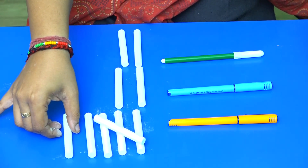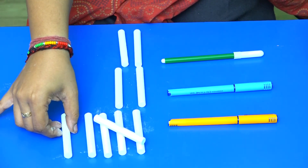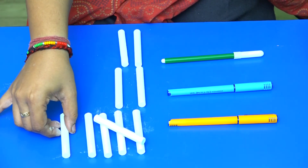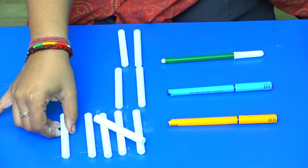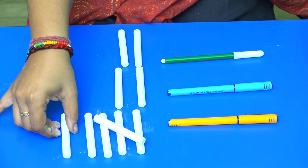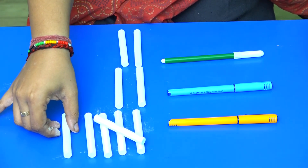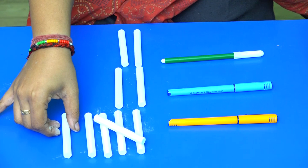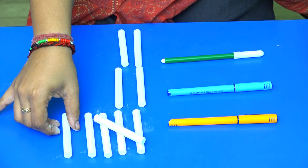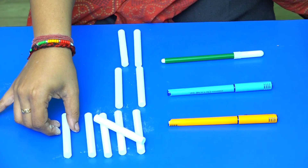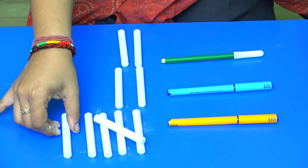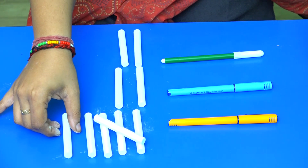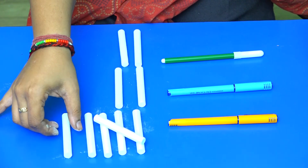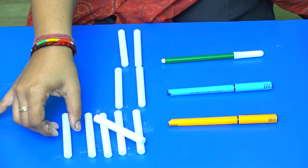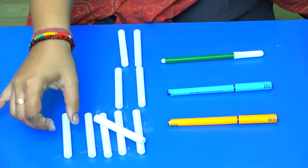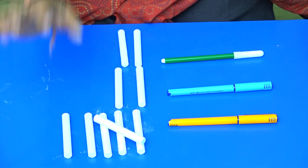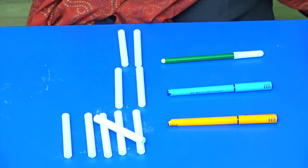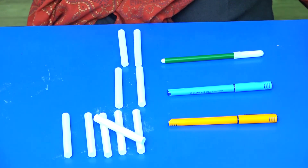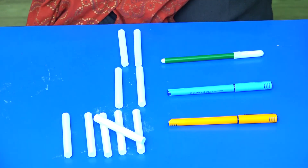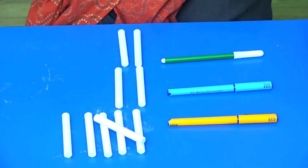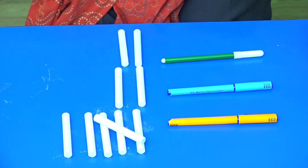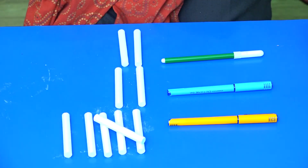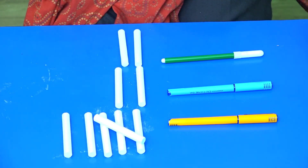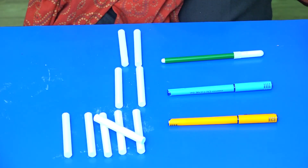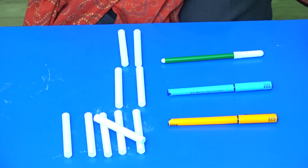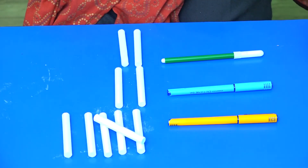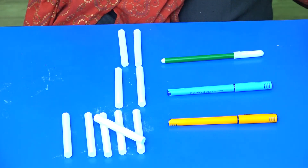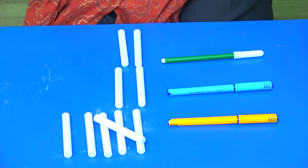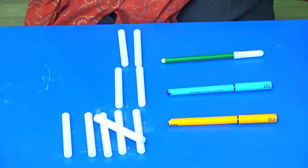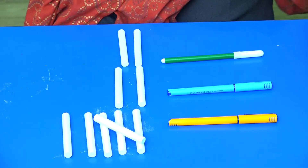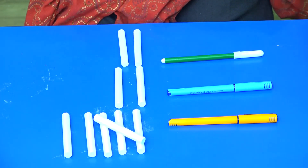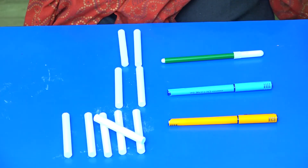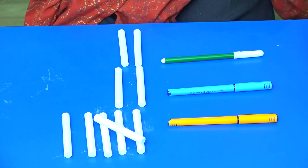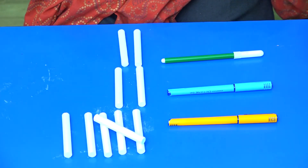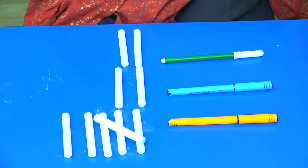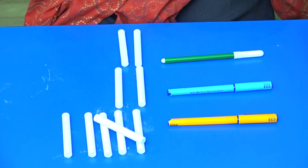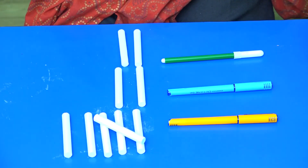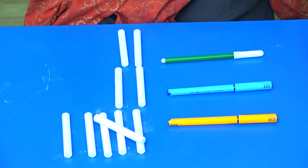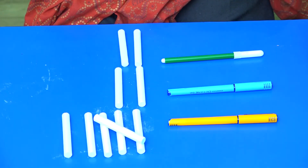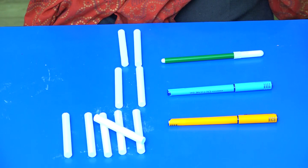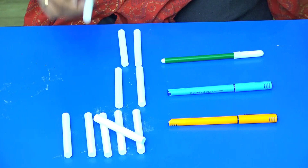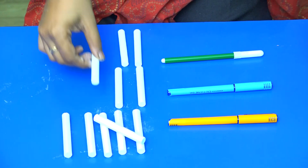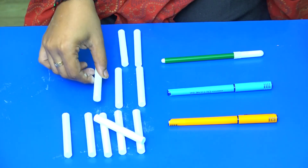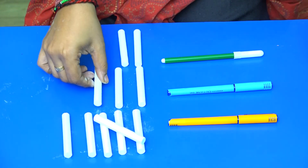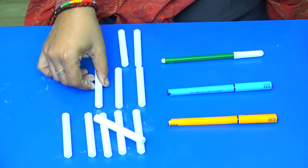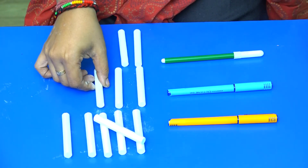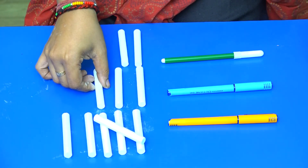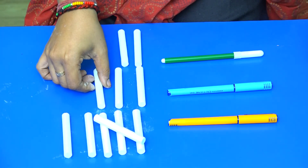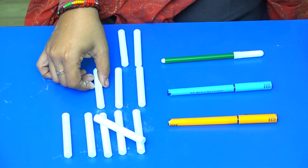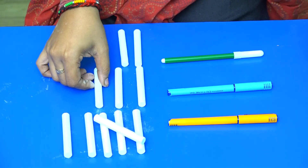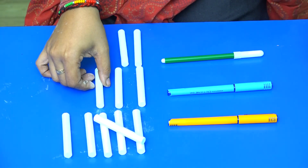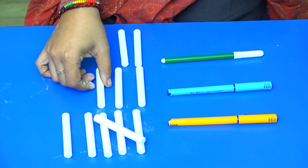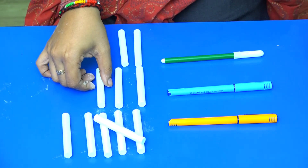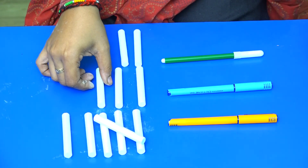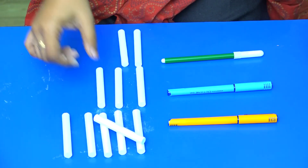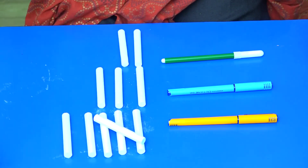here in front of the orange color. You can see as I have approached a number, next is your blue,